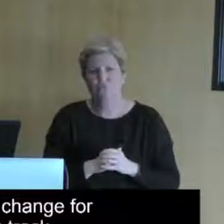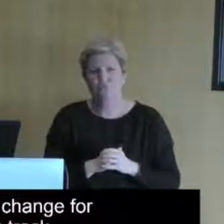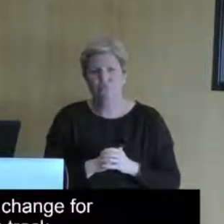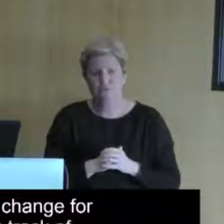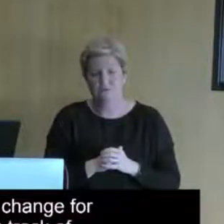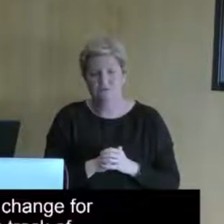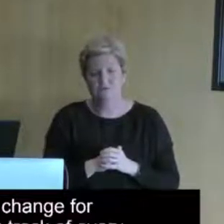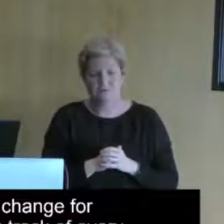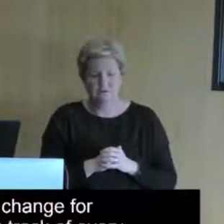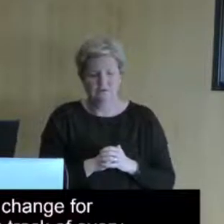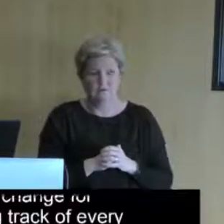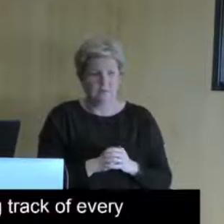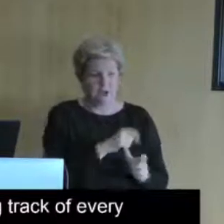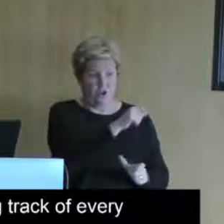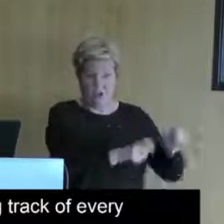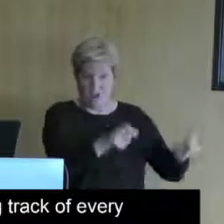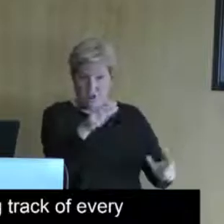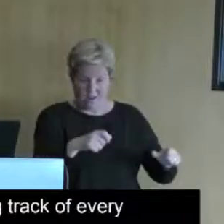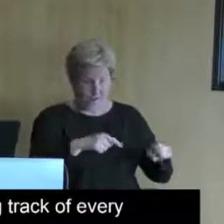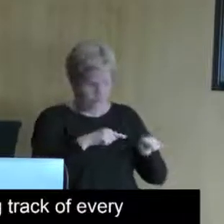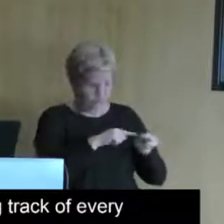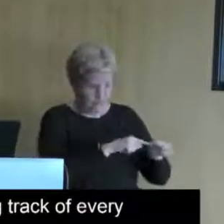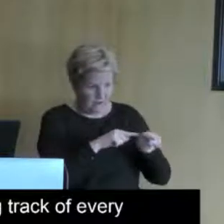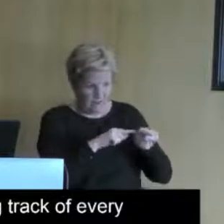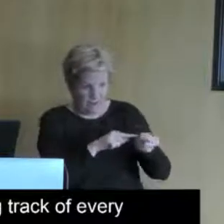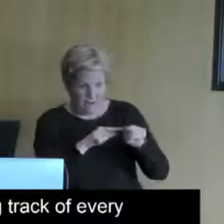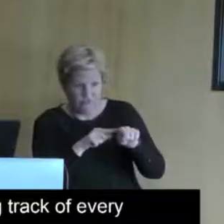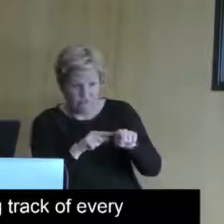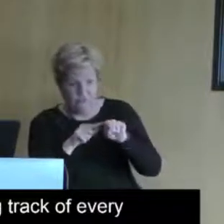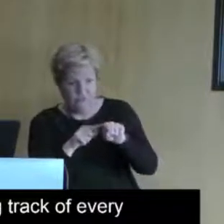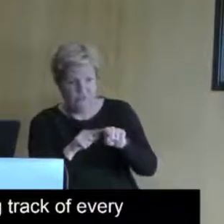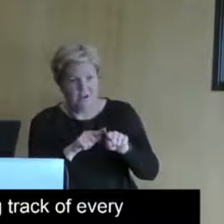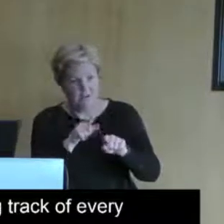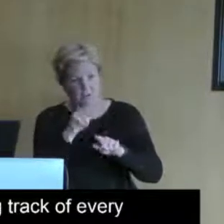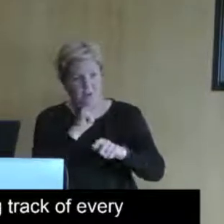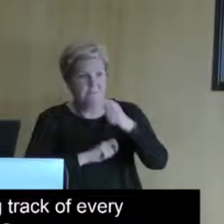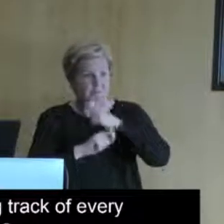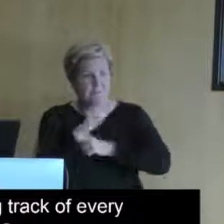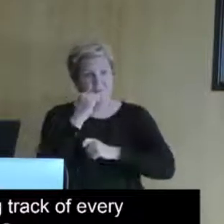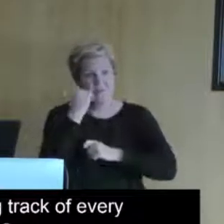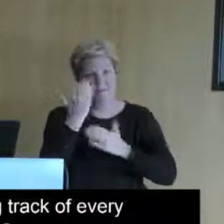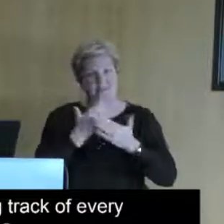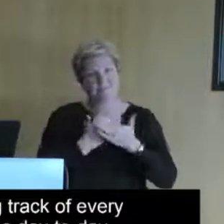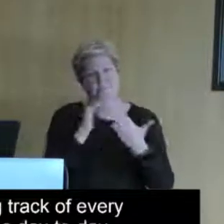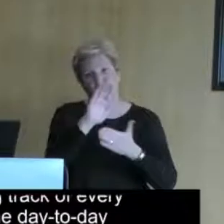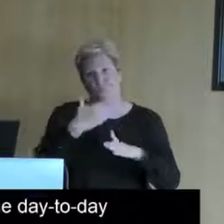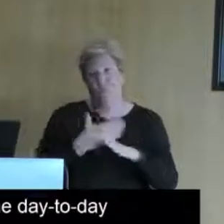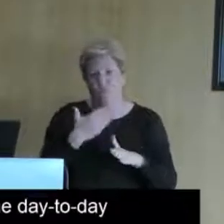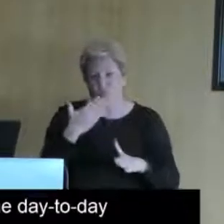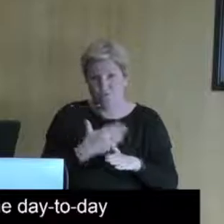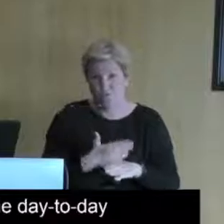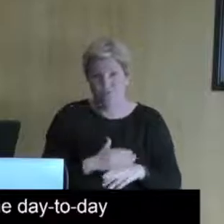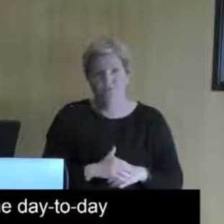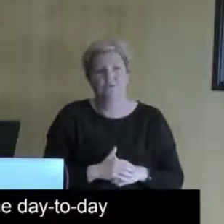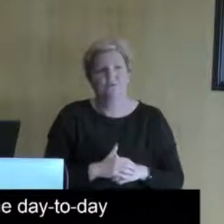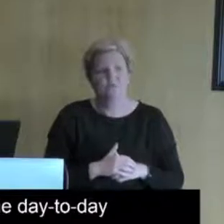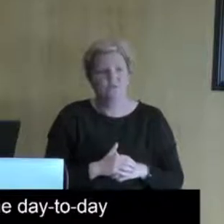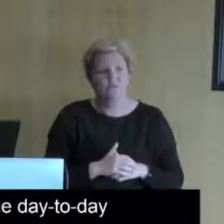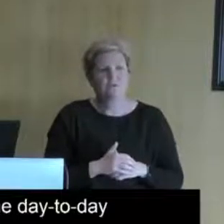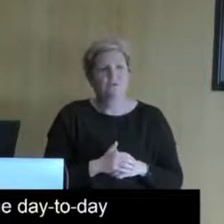system. What's really going to be a slight change for our members to get used to is